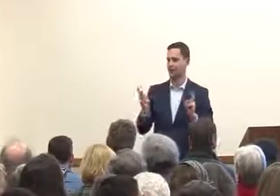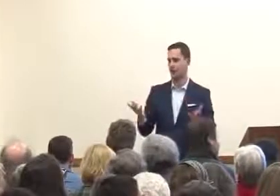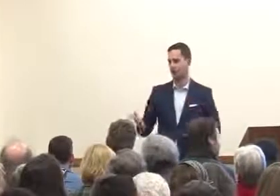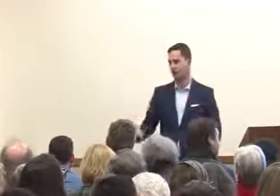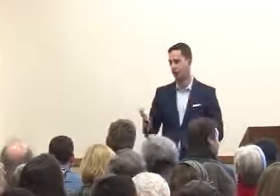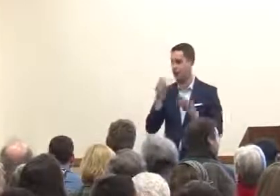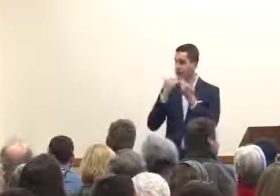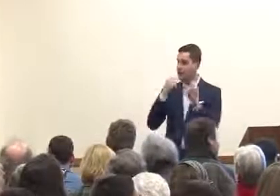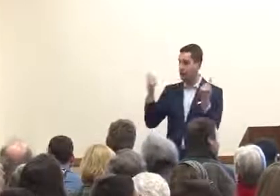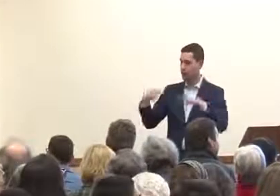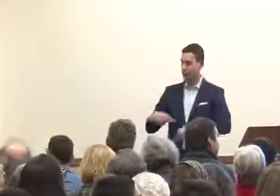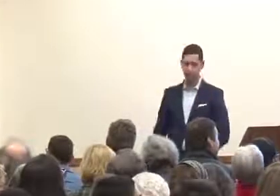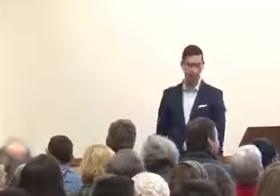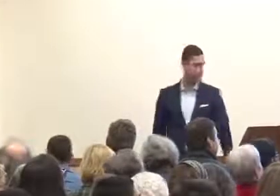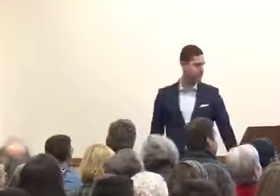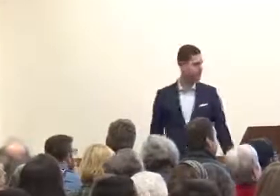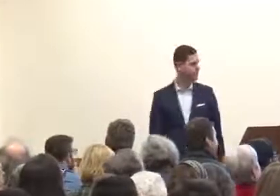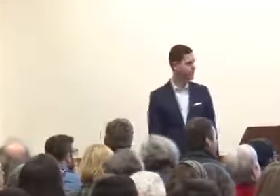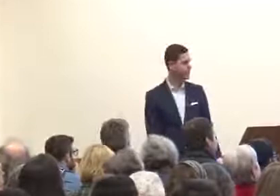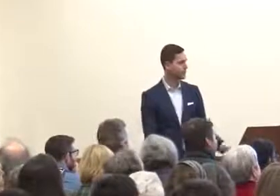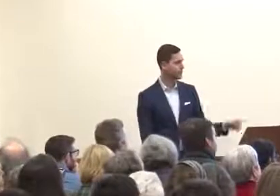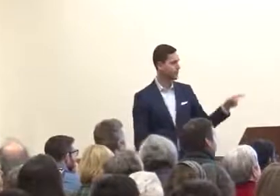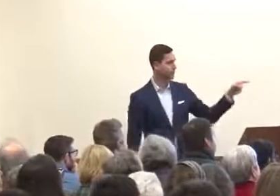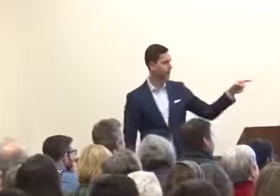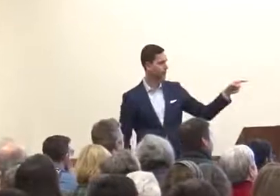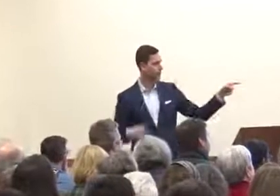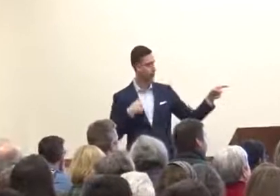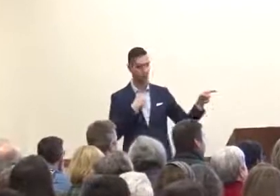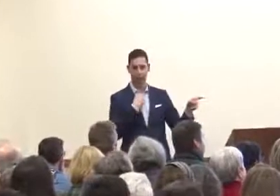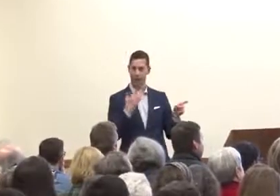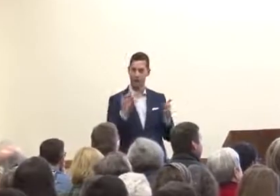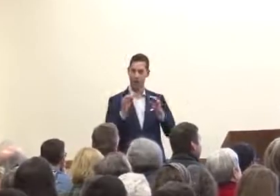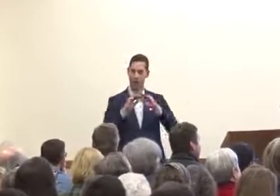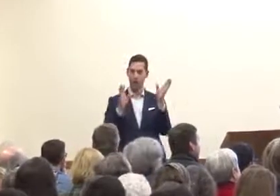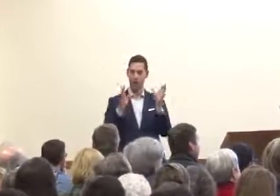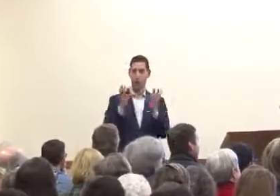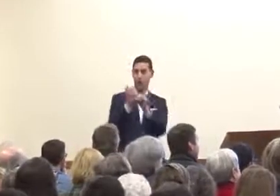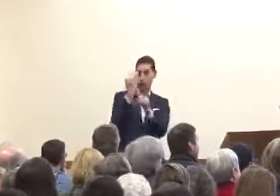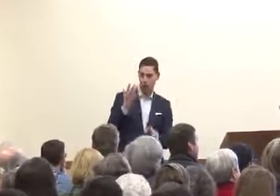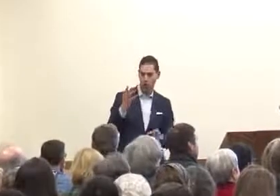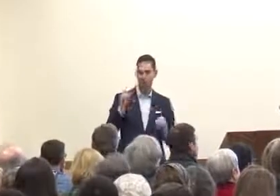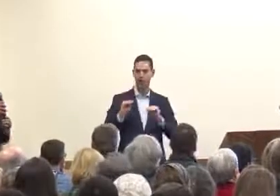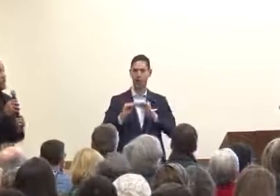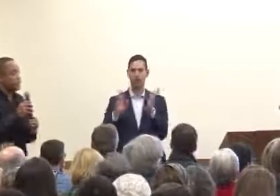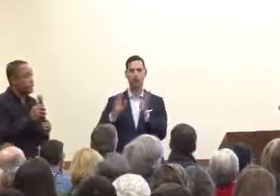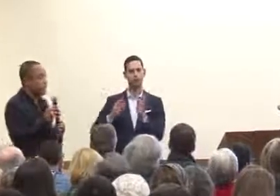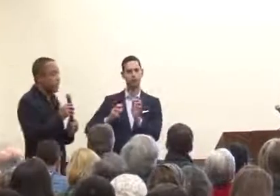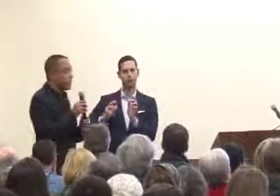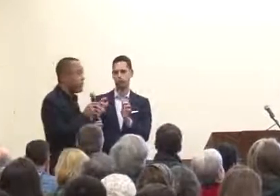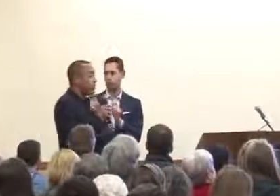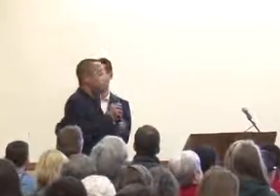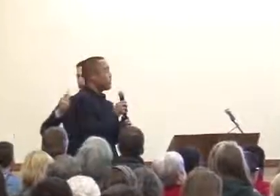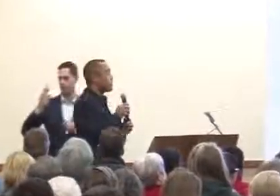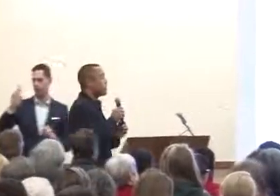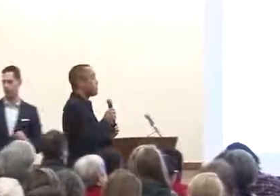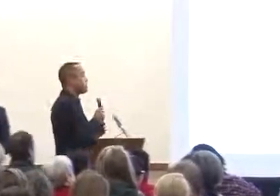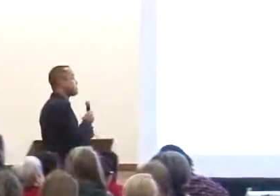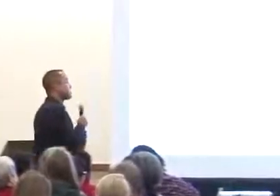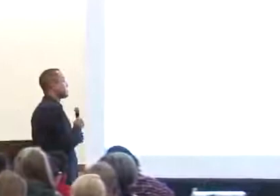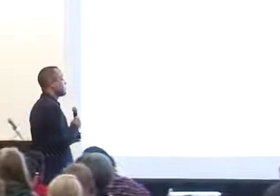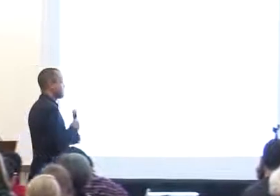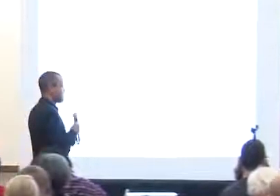for being here. So we have a clear winner and a clear runner-up. Okay, and so let's find out who that